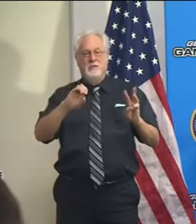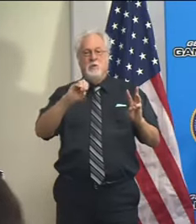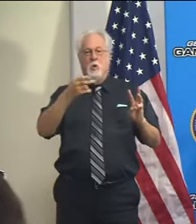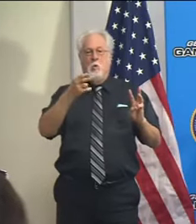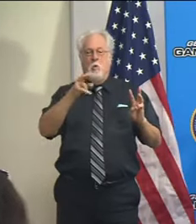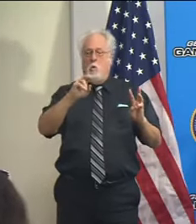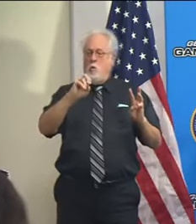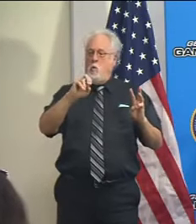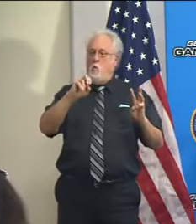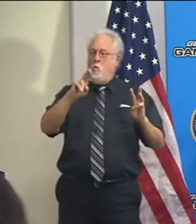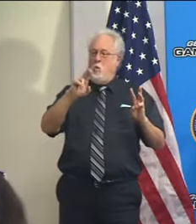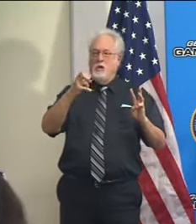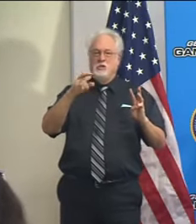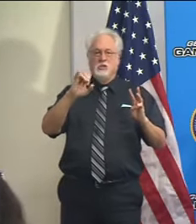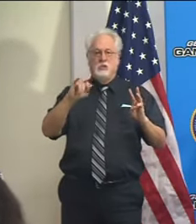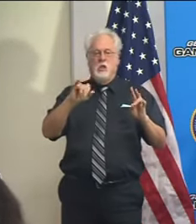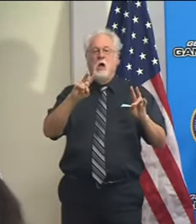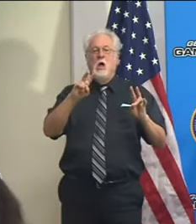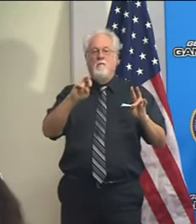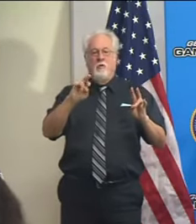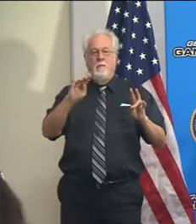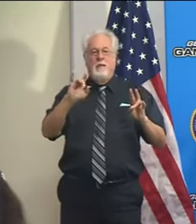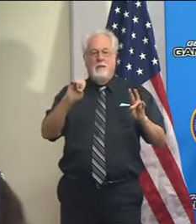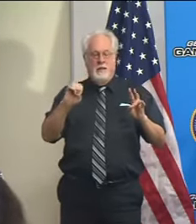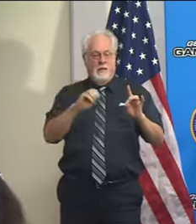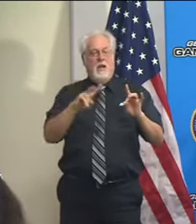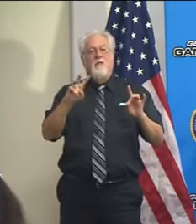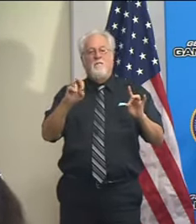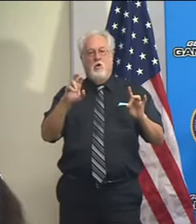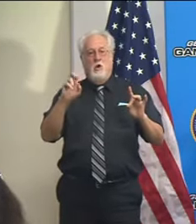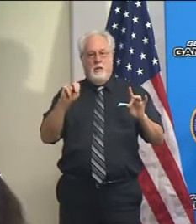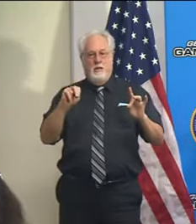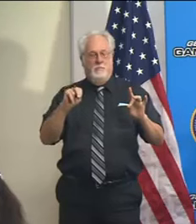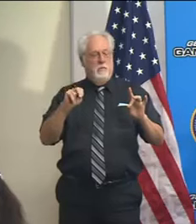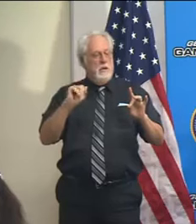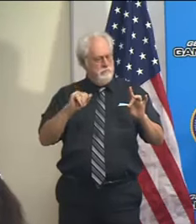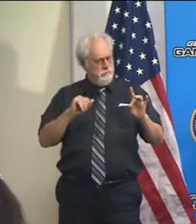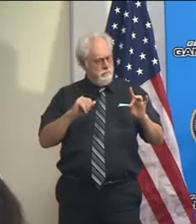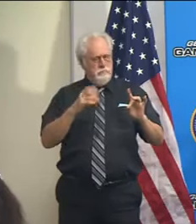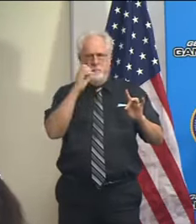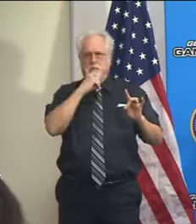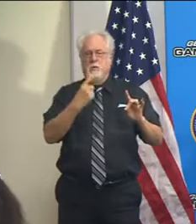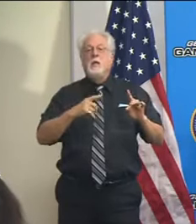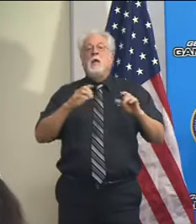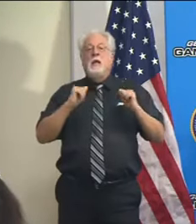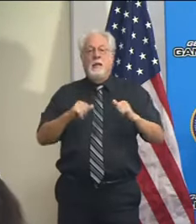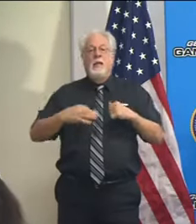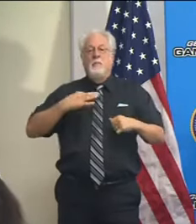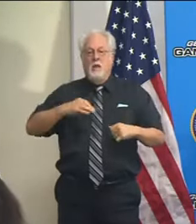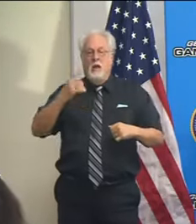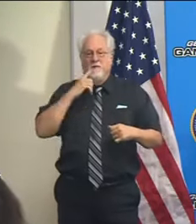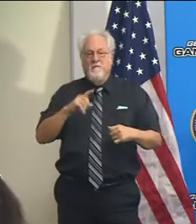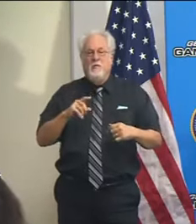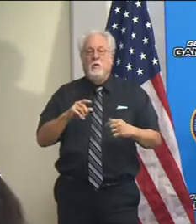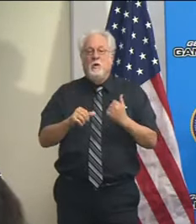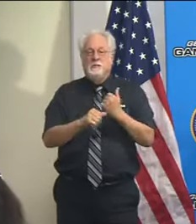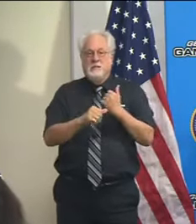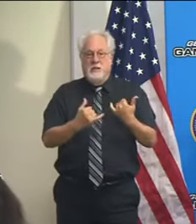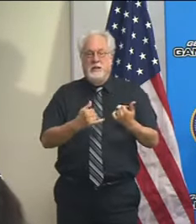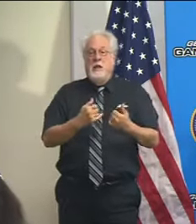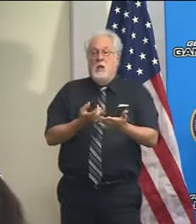Ouachita, Vermilion, and Vernon. You can apply for assistance today. You do that by